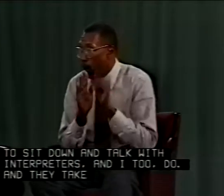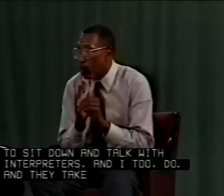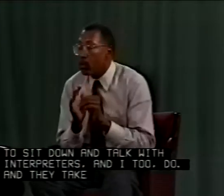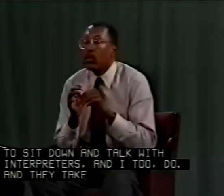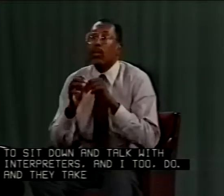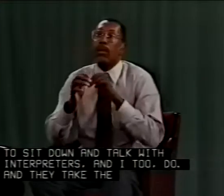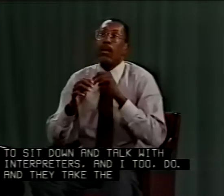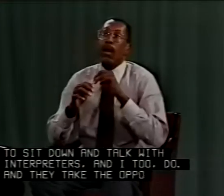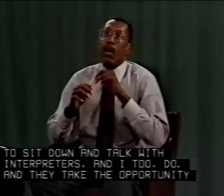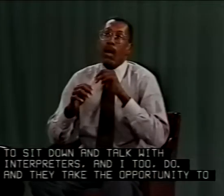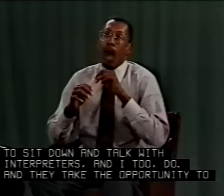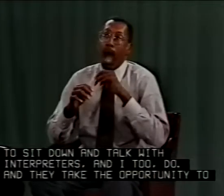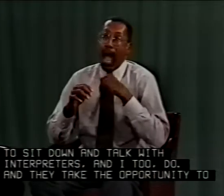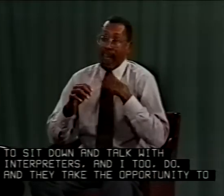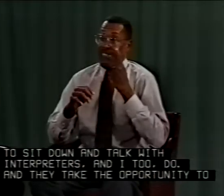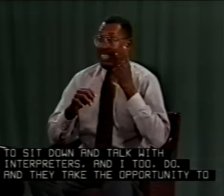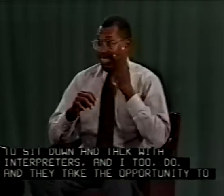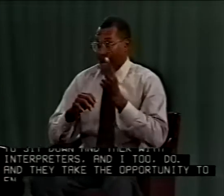their continued professional development.